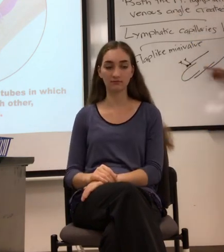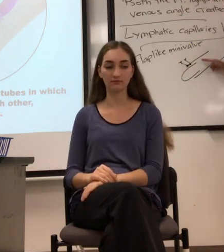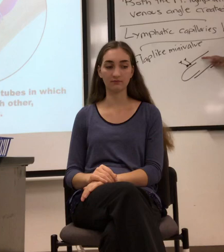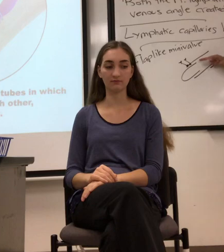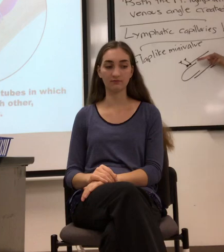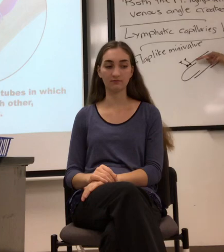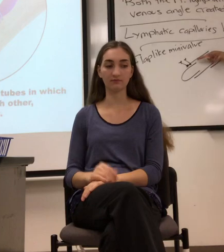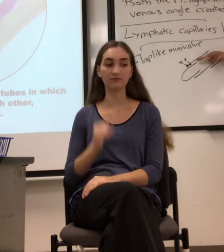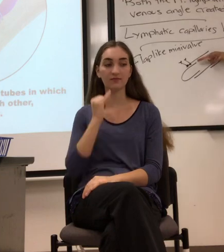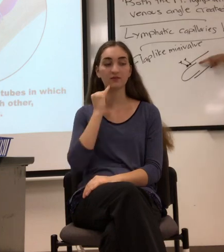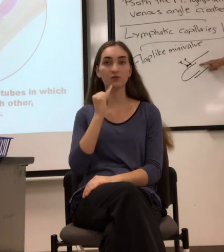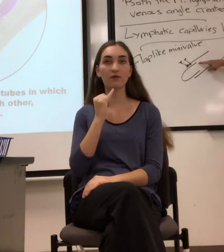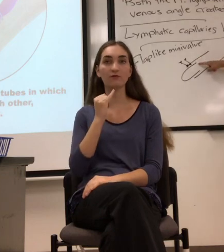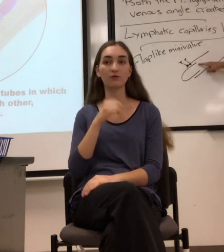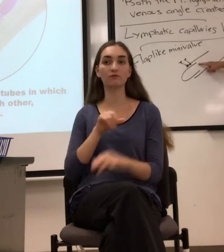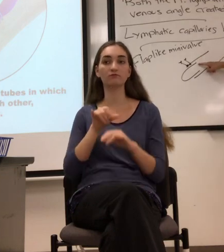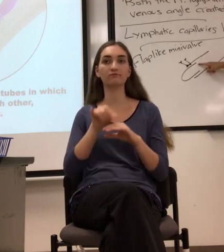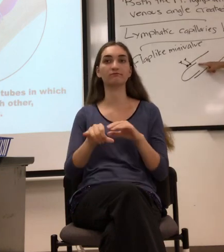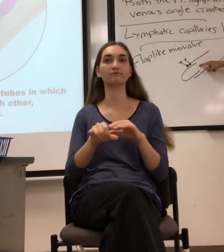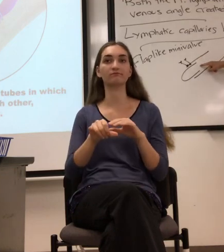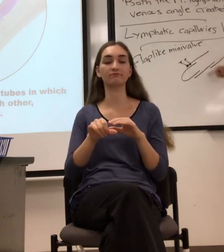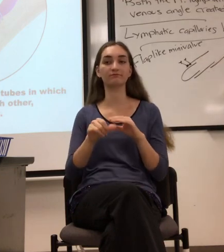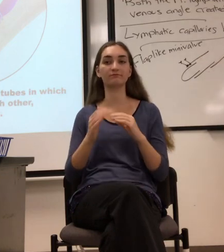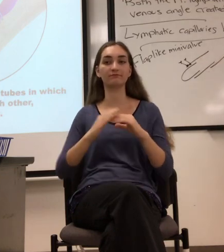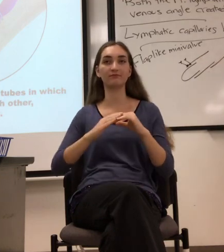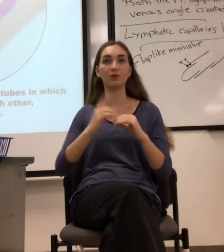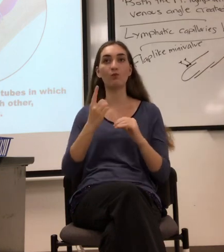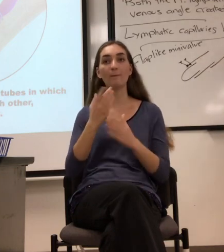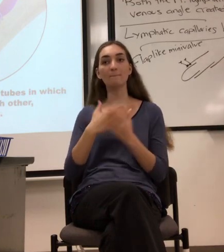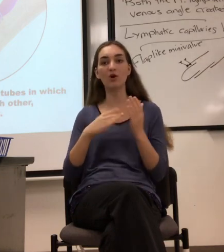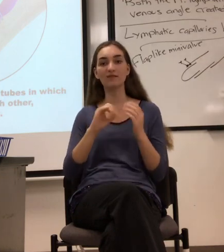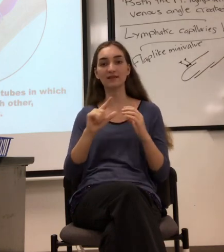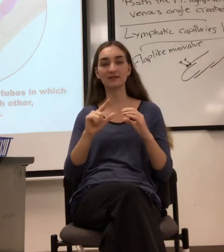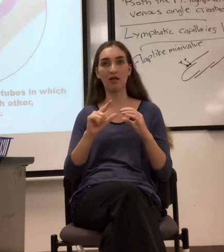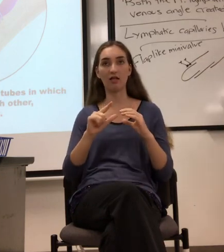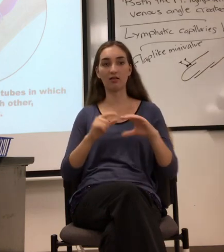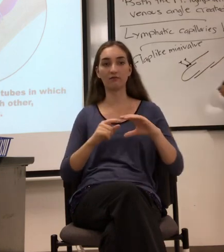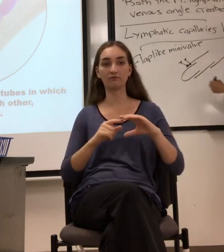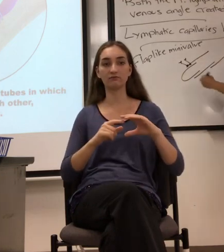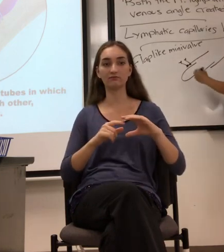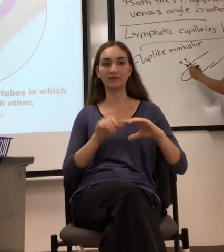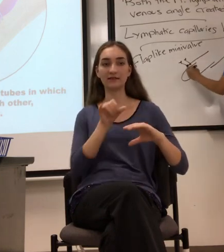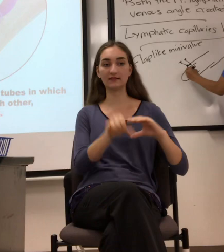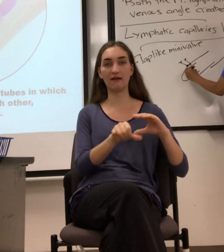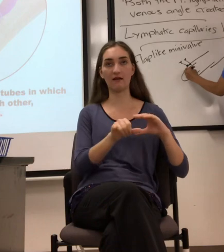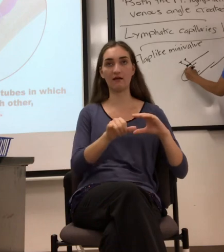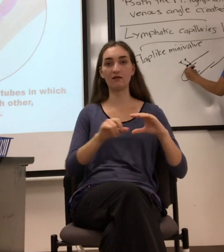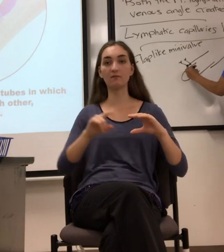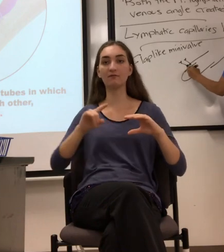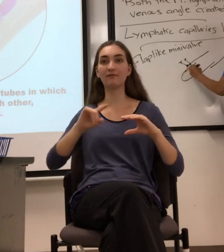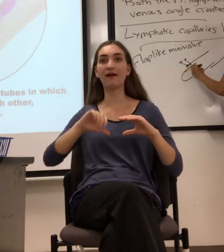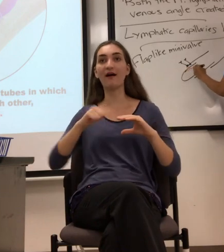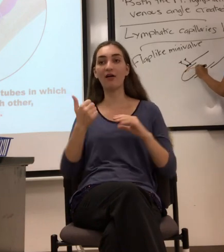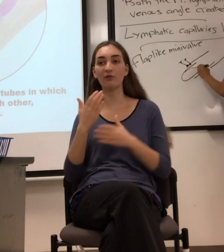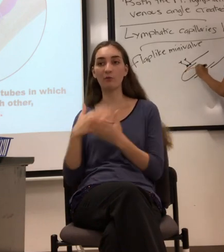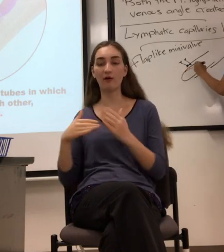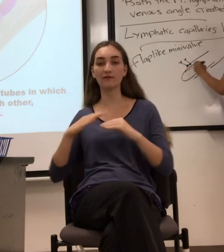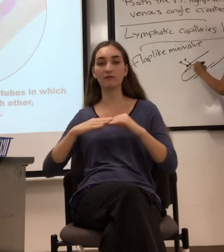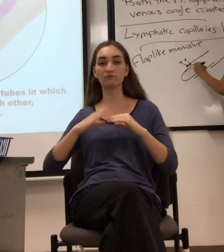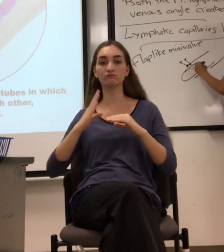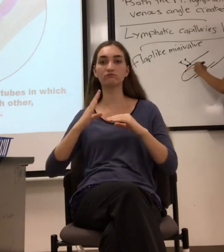So let's say you anchor one end of a cell, but this is free to flap open if there's a pressure and it kind of like